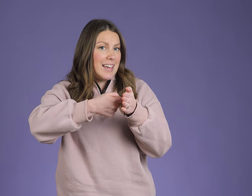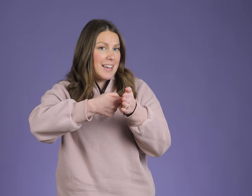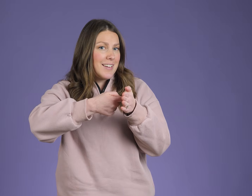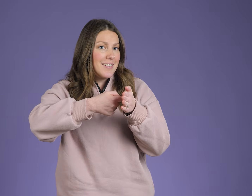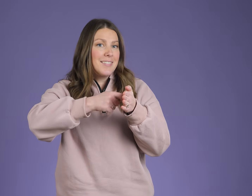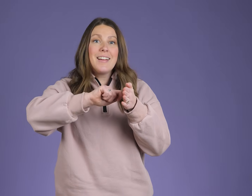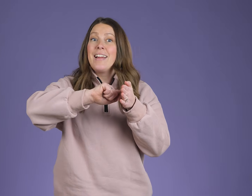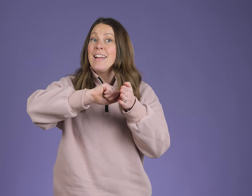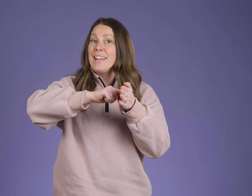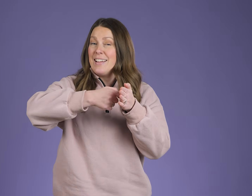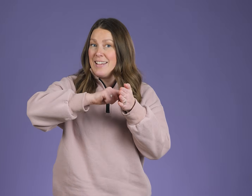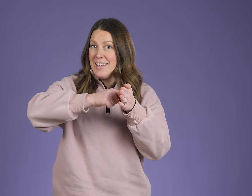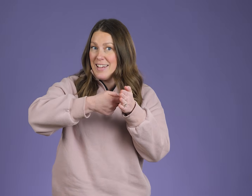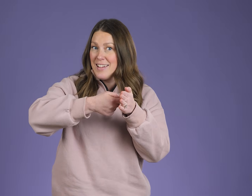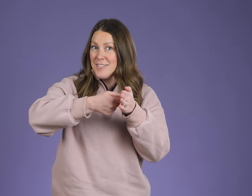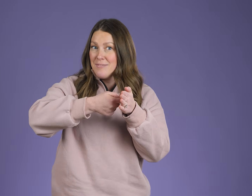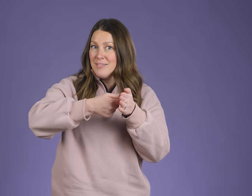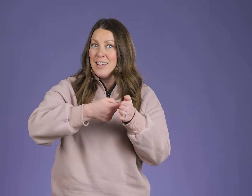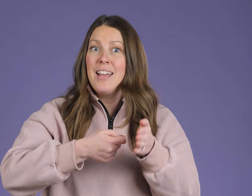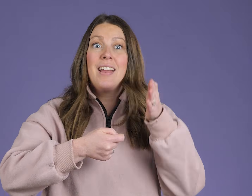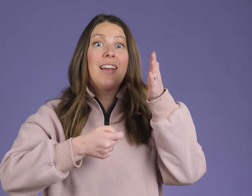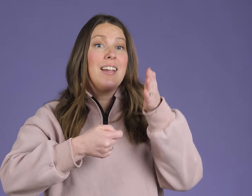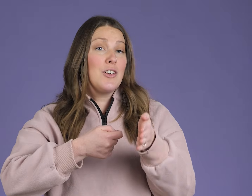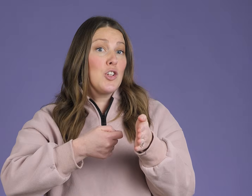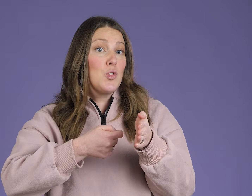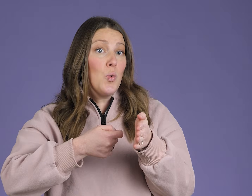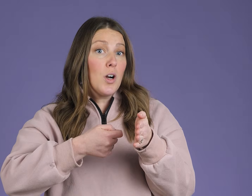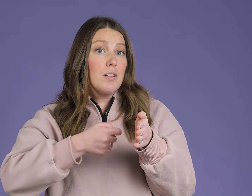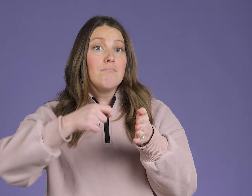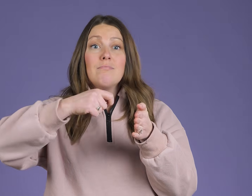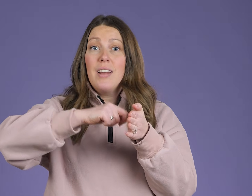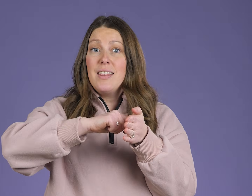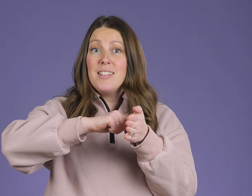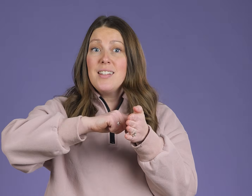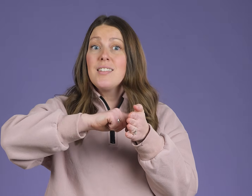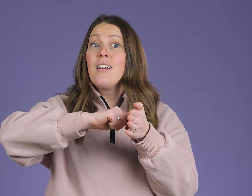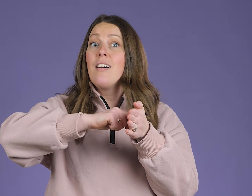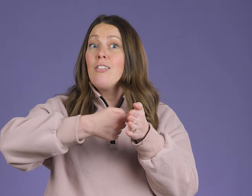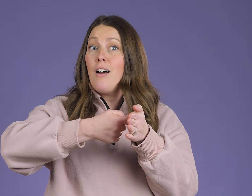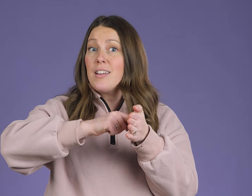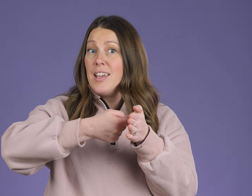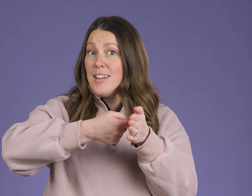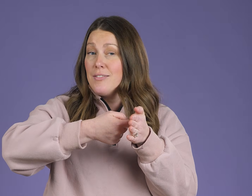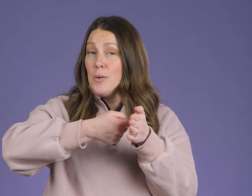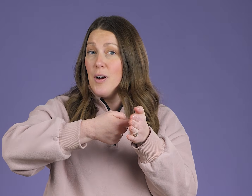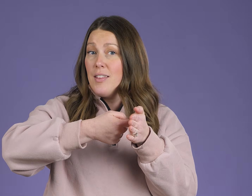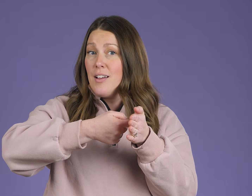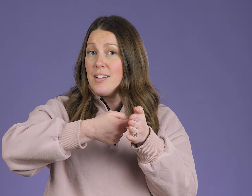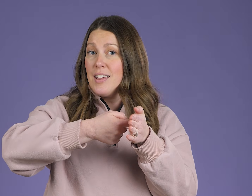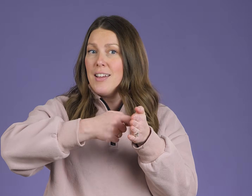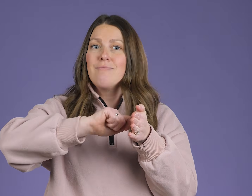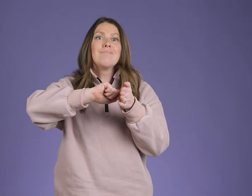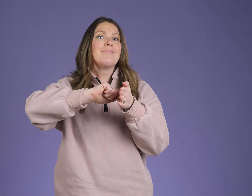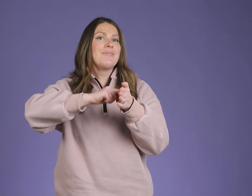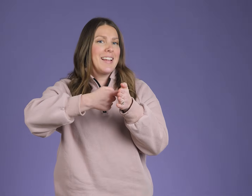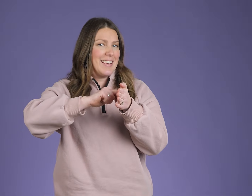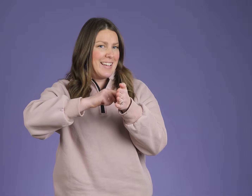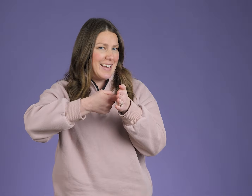Key. Key. Here's a door, and this is locking it or unlocking it. Key.